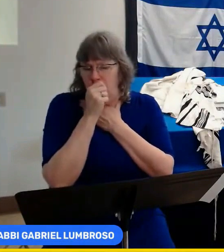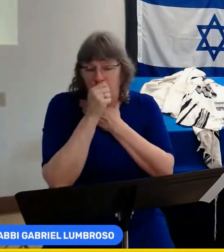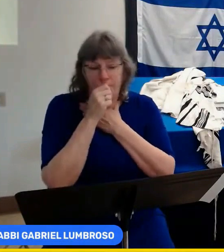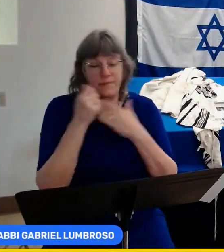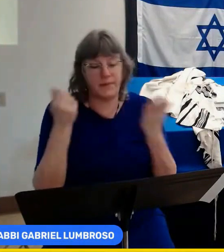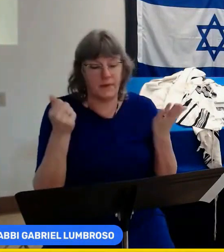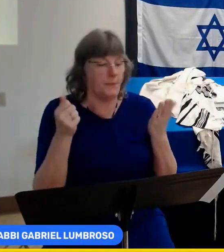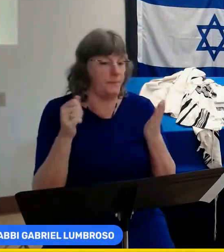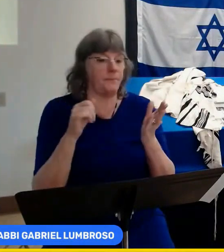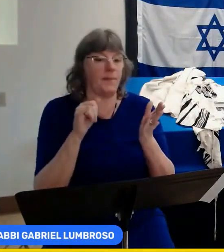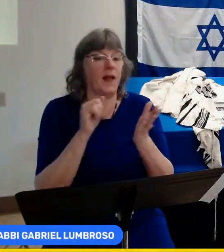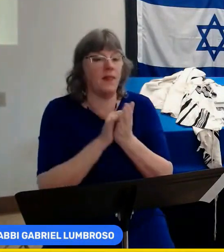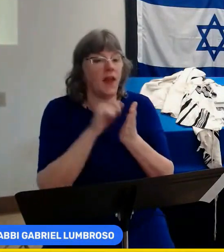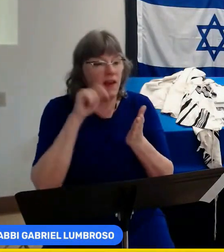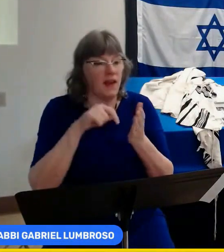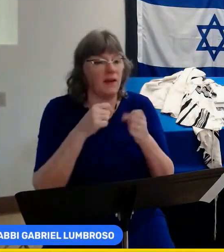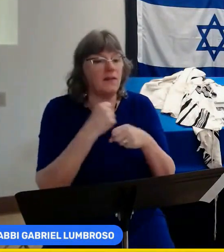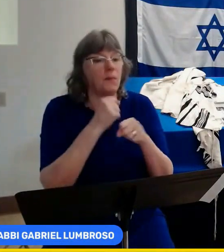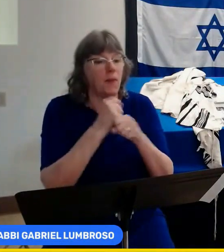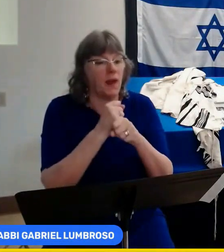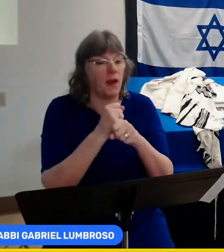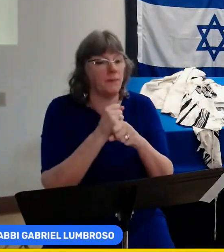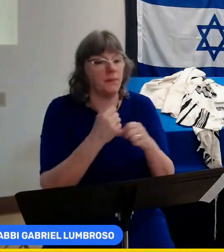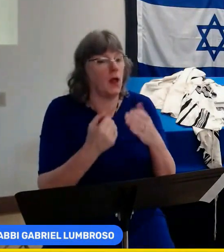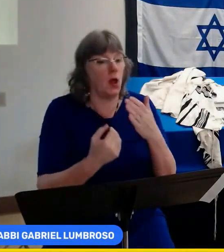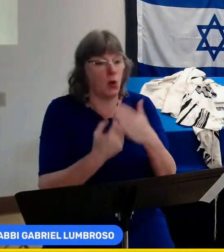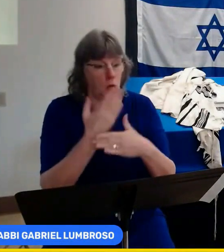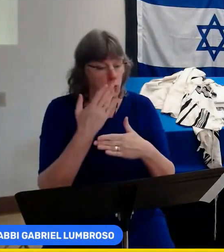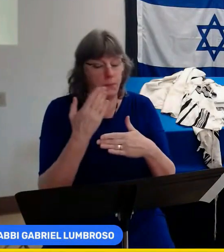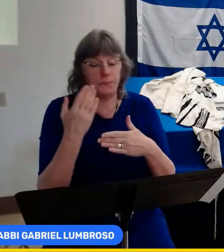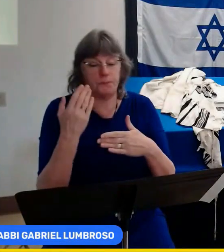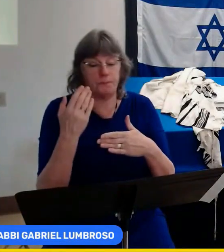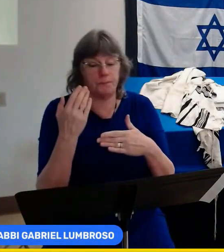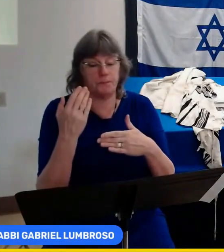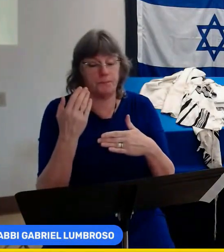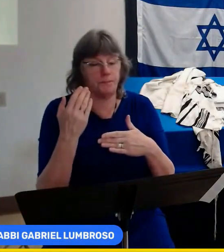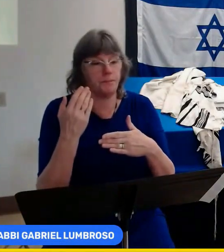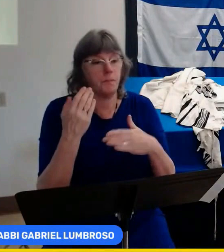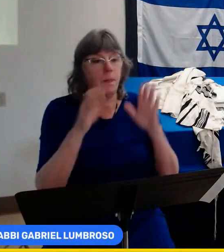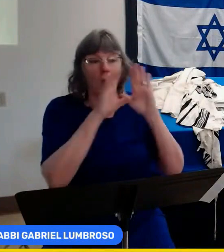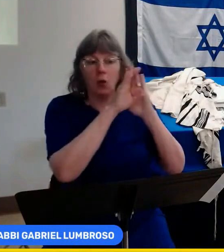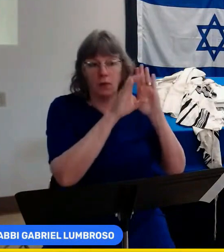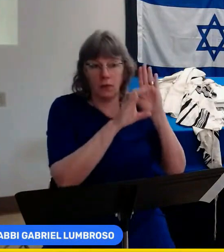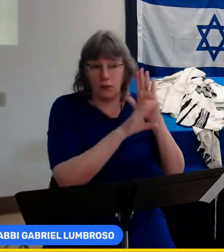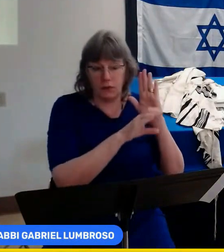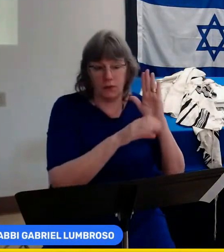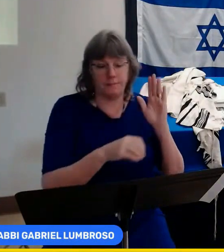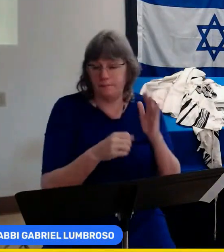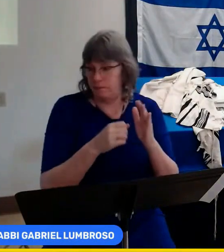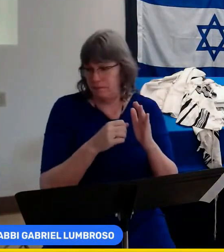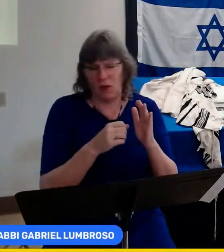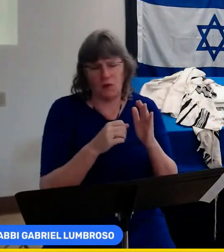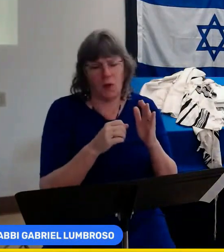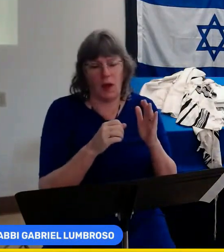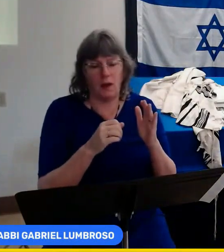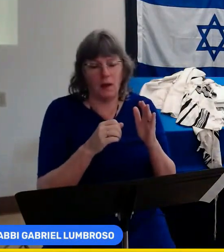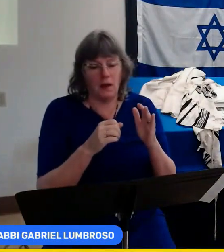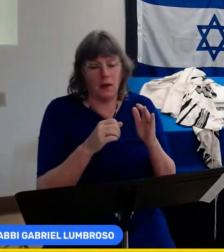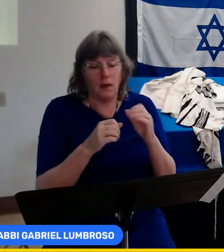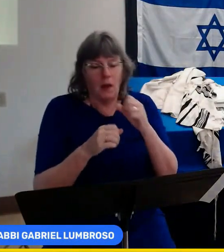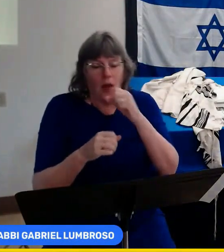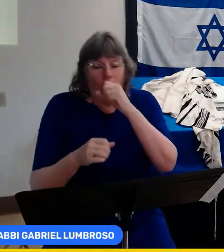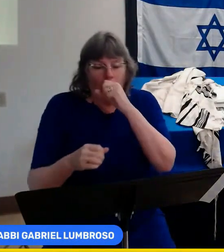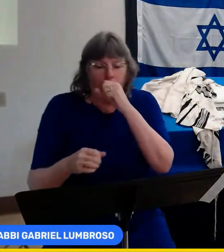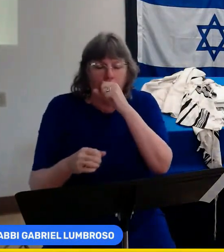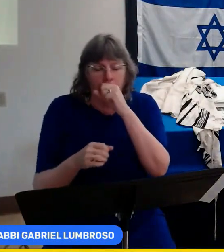got together the Constitutional Convention to make them. The constitution, that's what made them a country. Now Israel